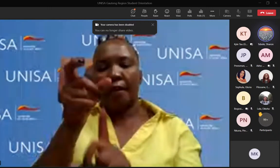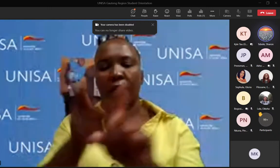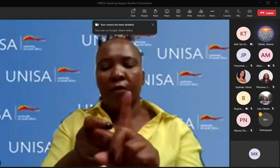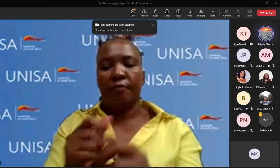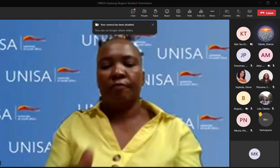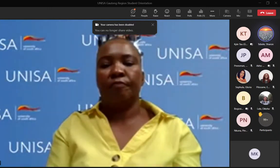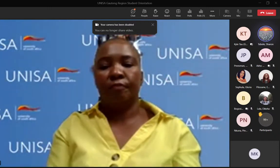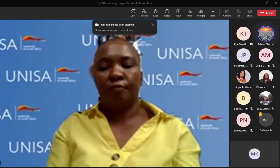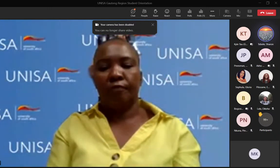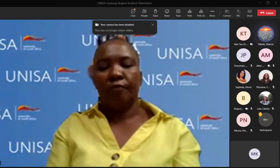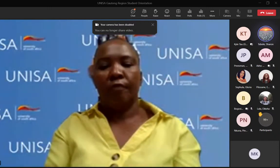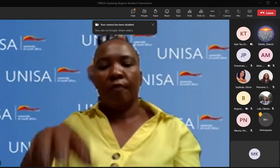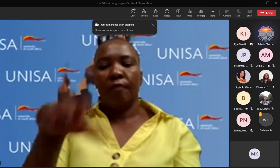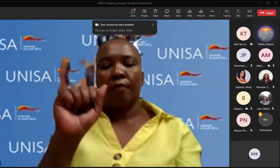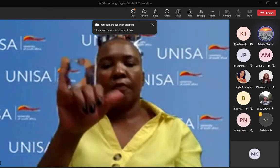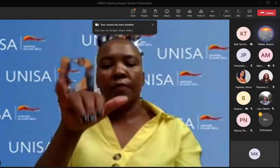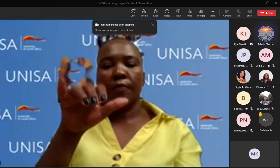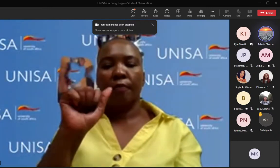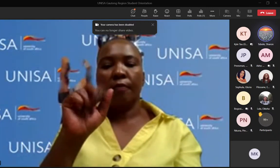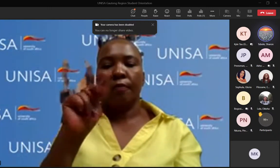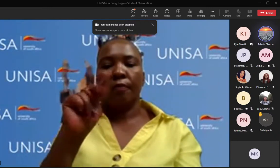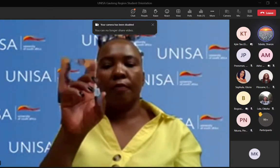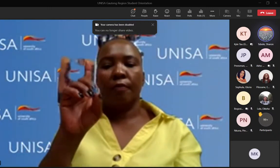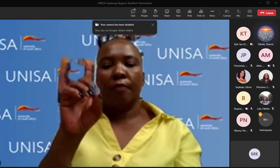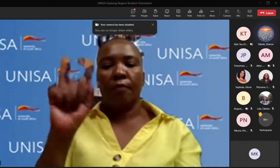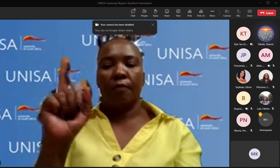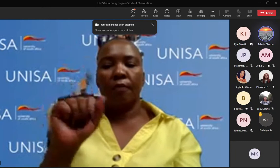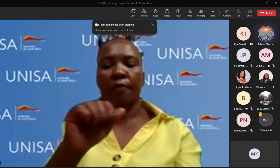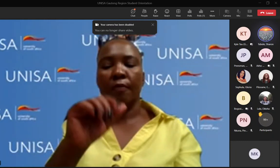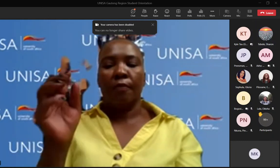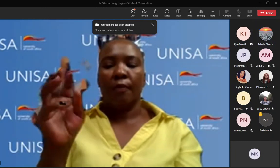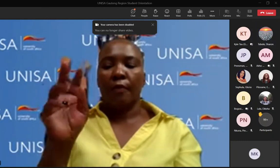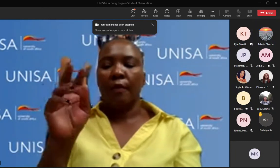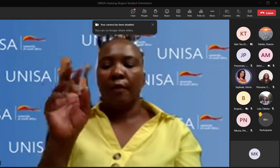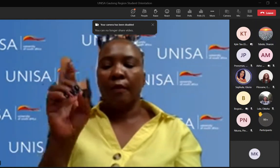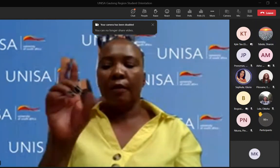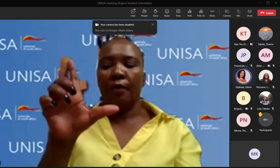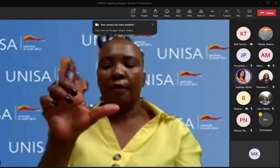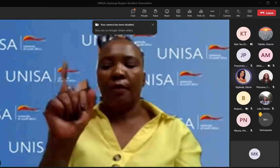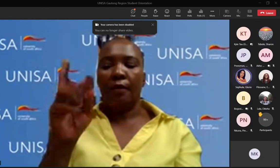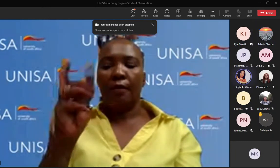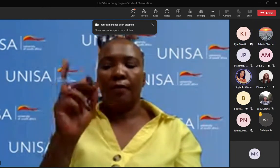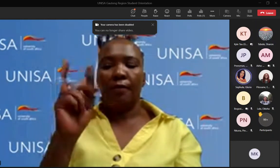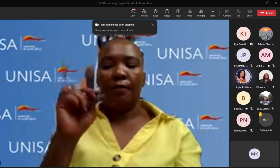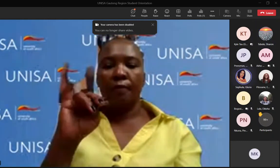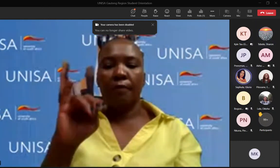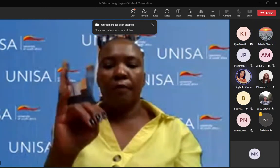is ayanda lamini um I understand meaning can you unmute please